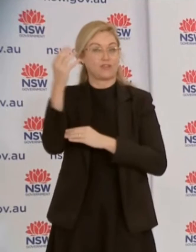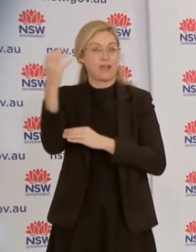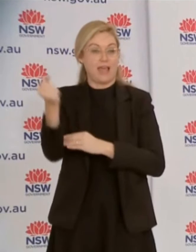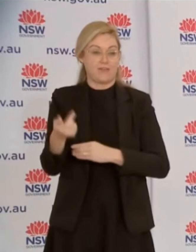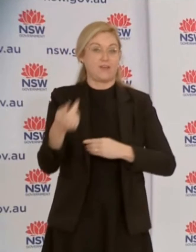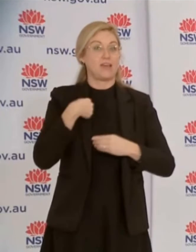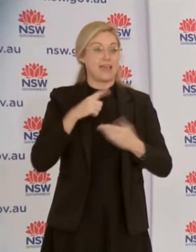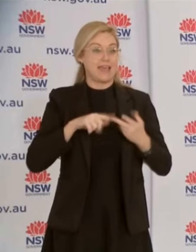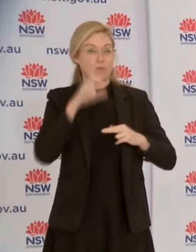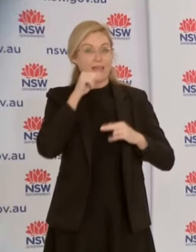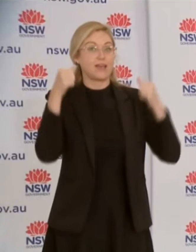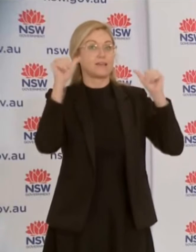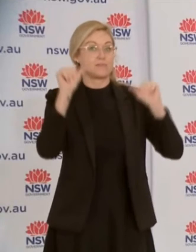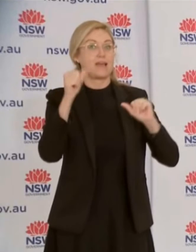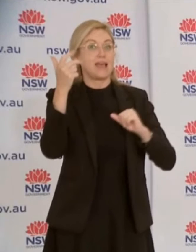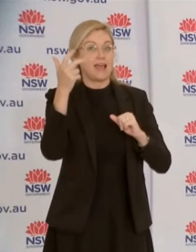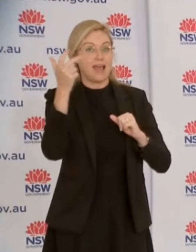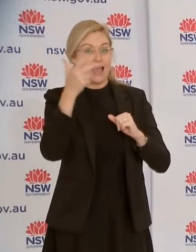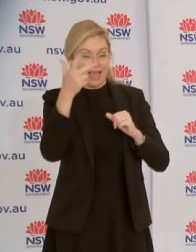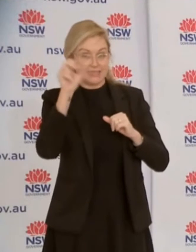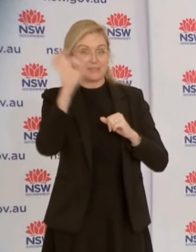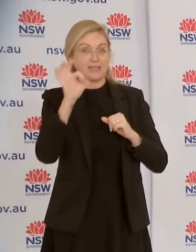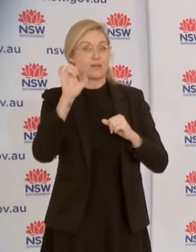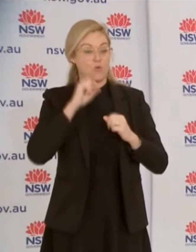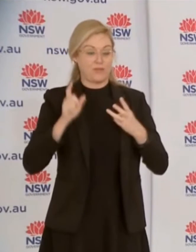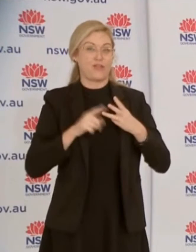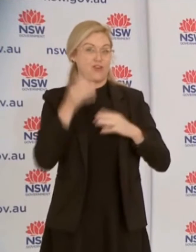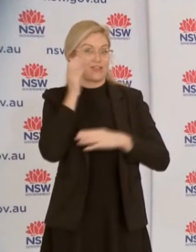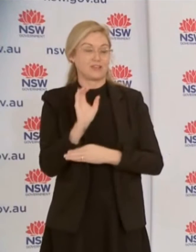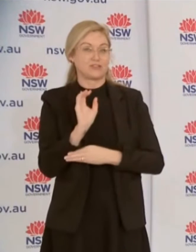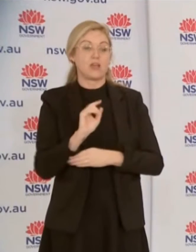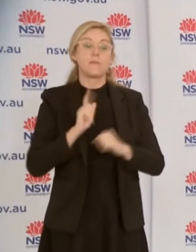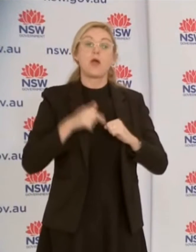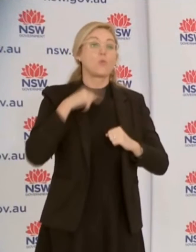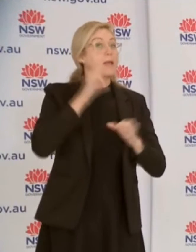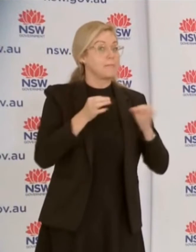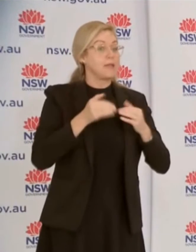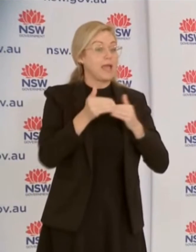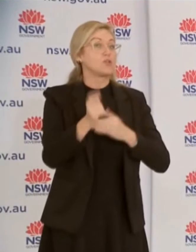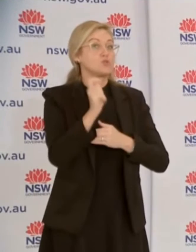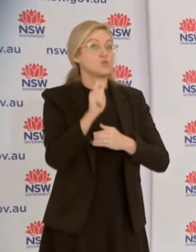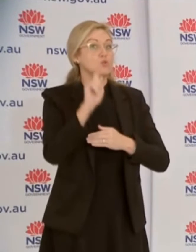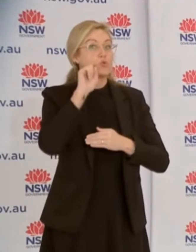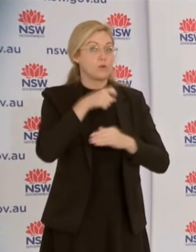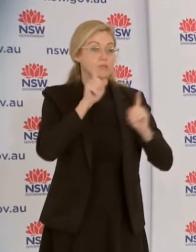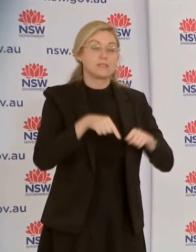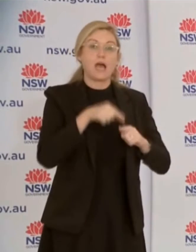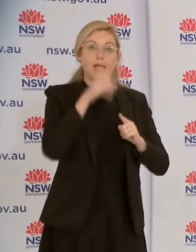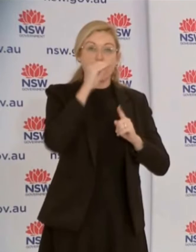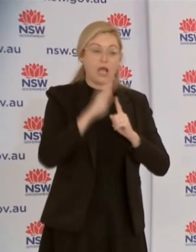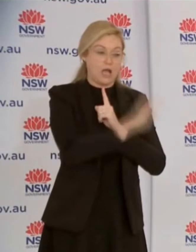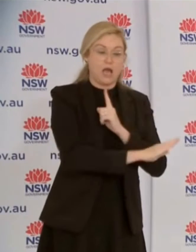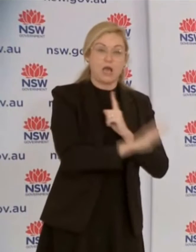intensive program to vaccinate 12 to 15-year-olds. So every time you click over an extra percentage of people vaccinated, it protects